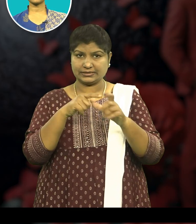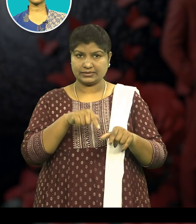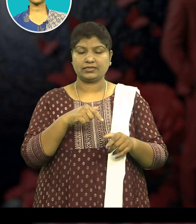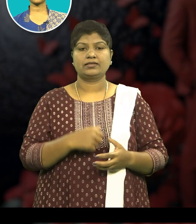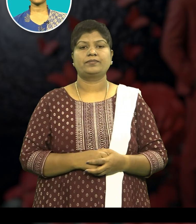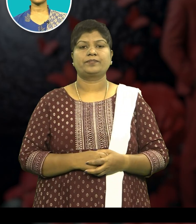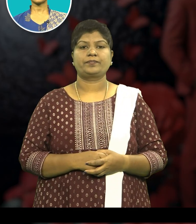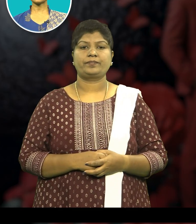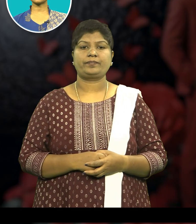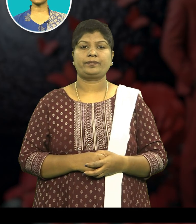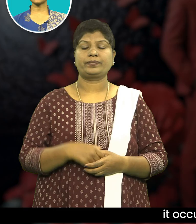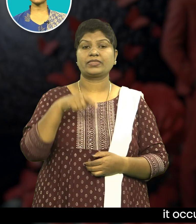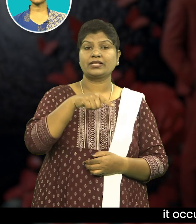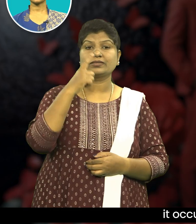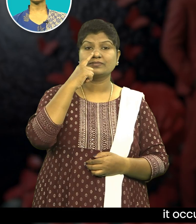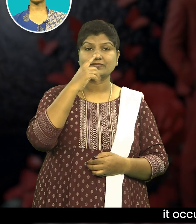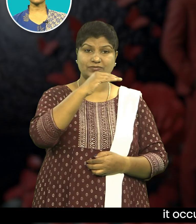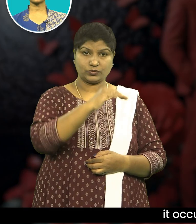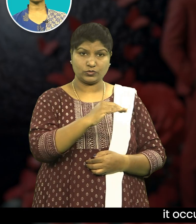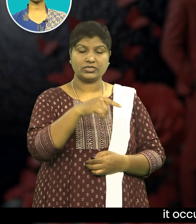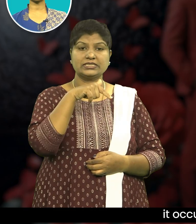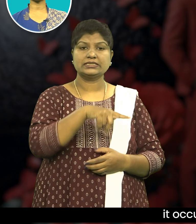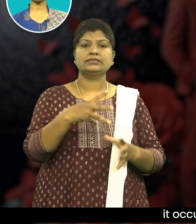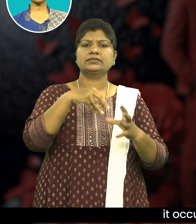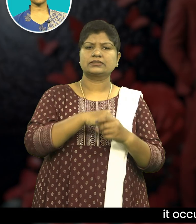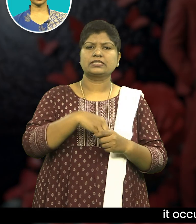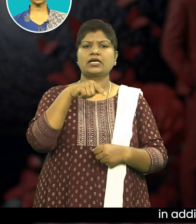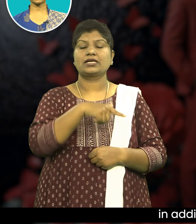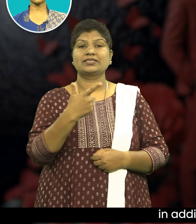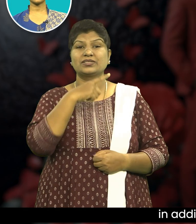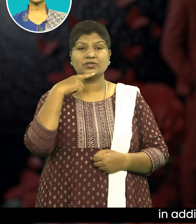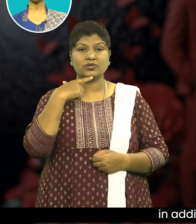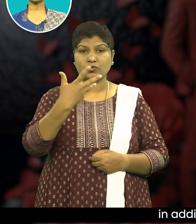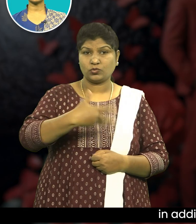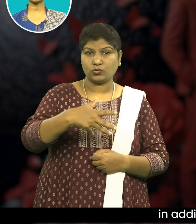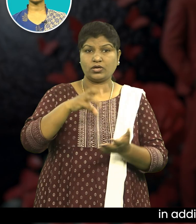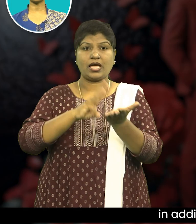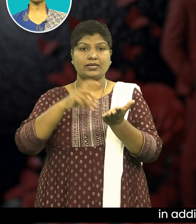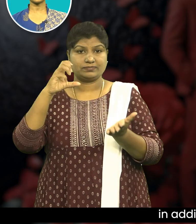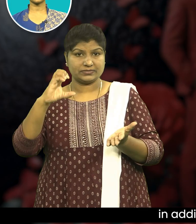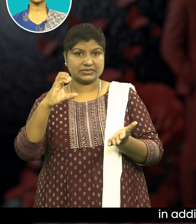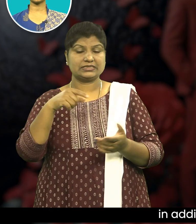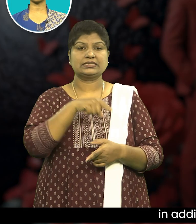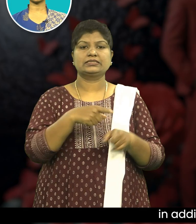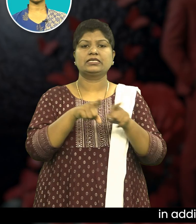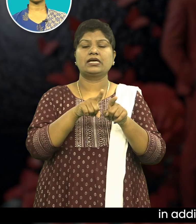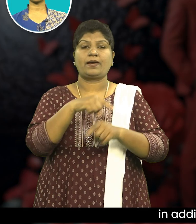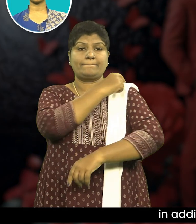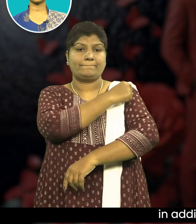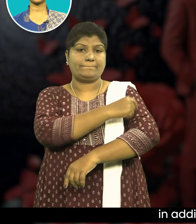whereas in girls, it occurs due to menstruation in addition to muscular